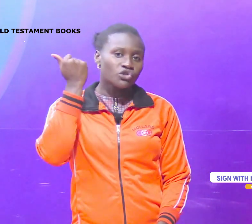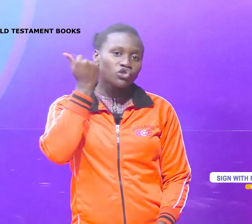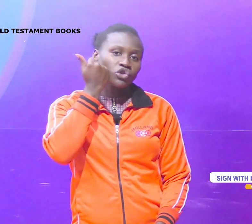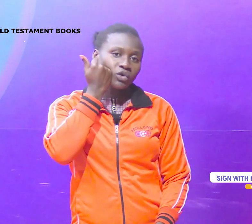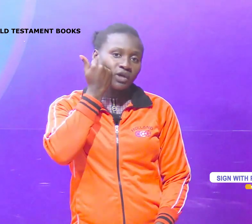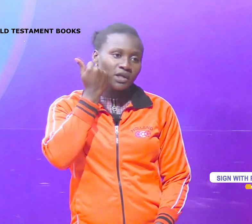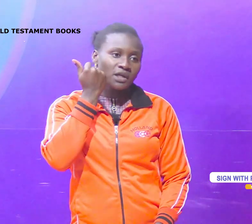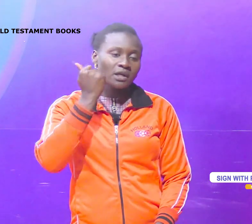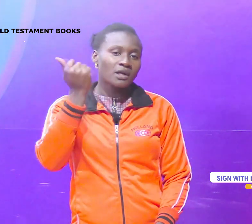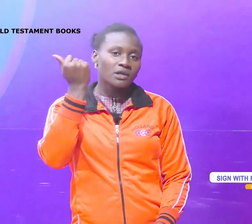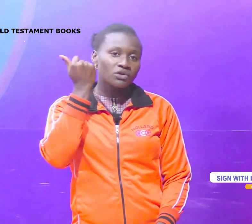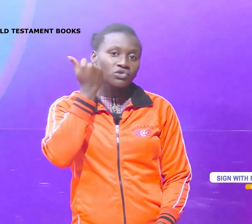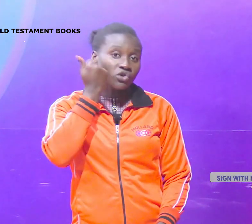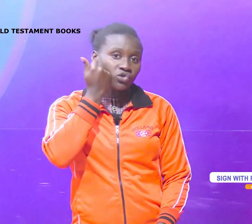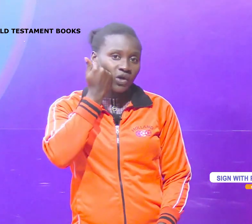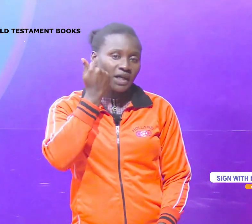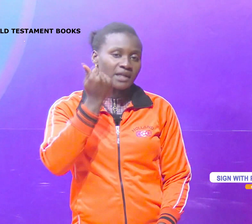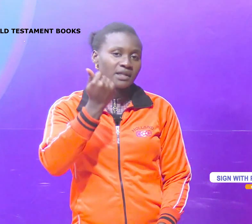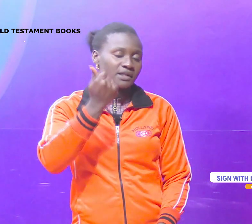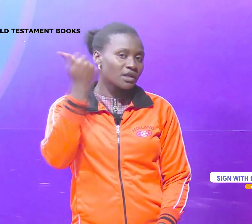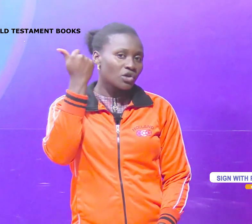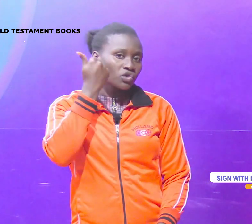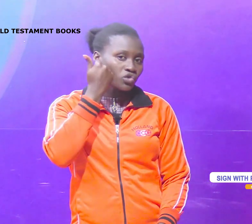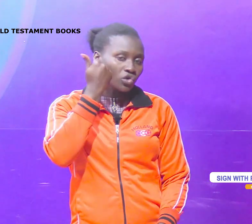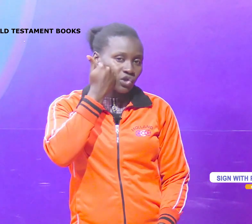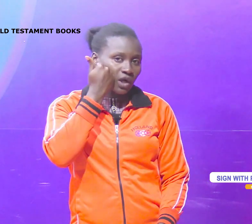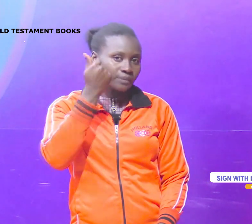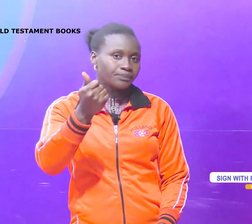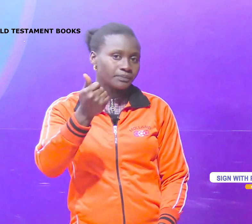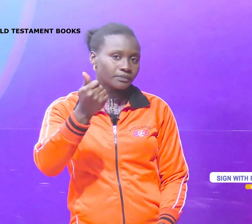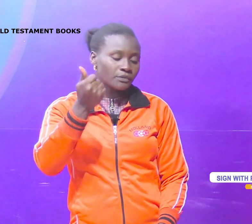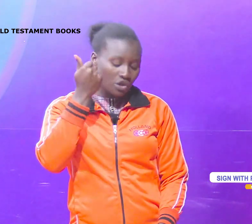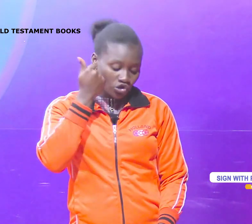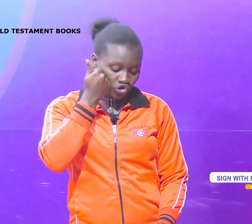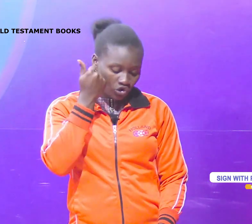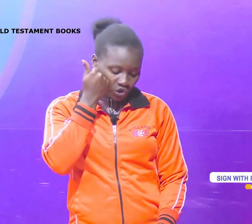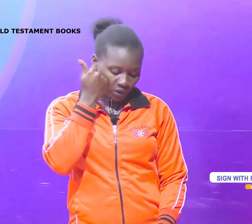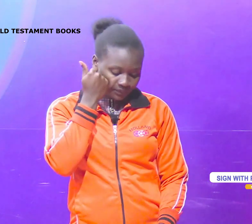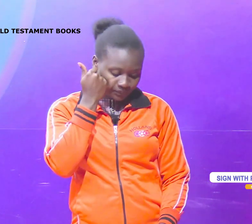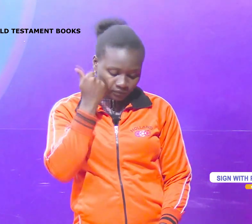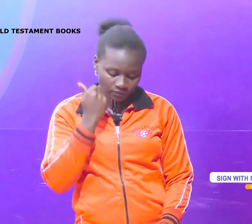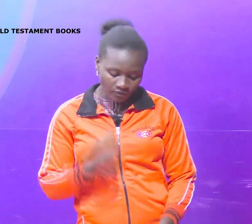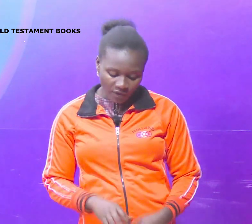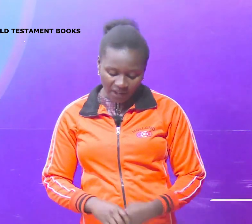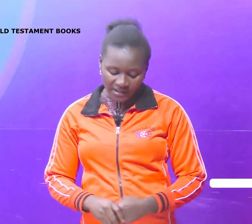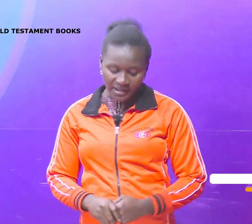Joshua. Joshua like this. Joshua. Joshua. And then we